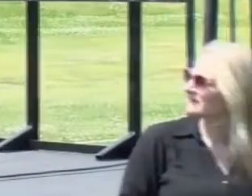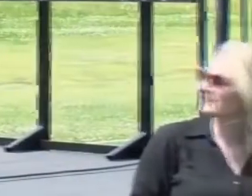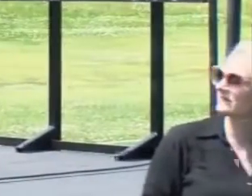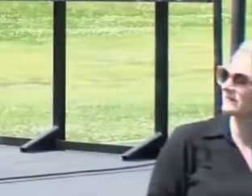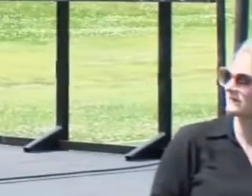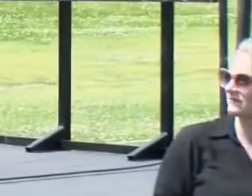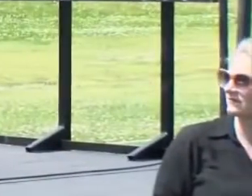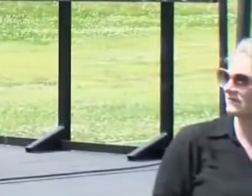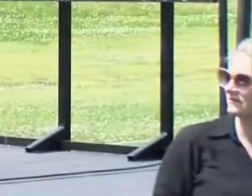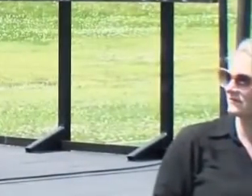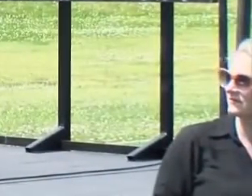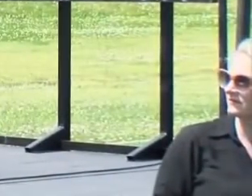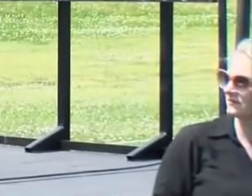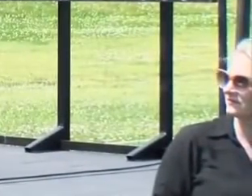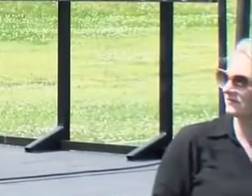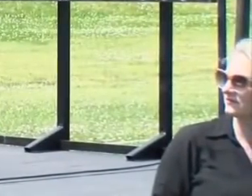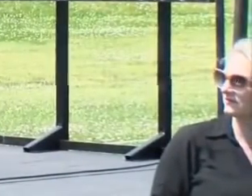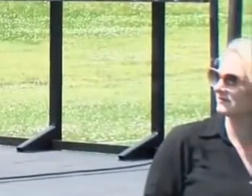Brindy Arredondo.